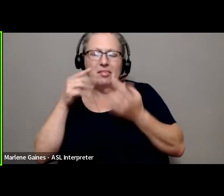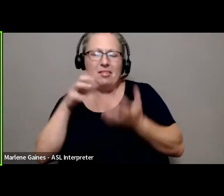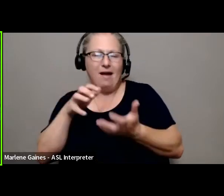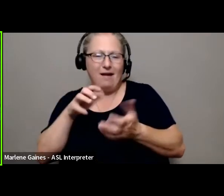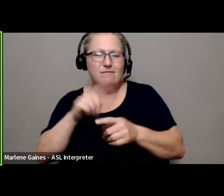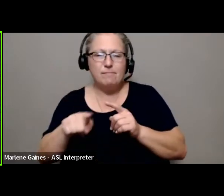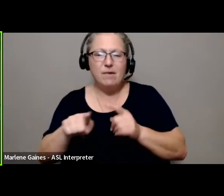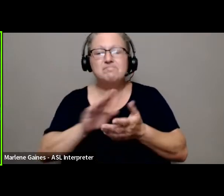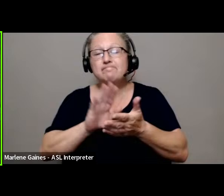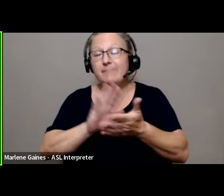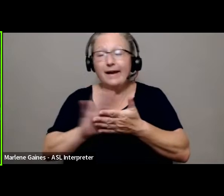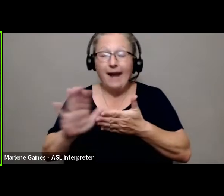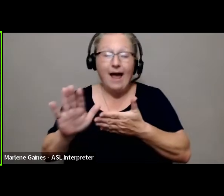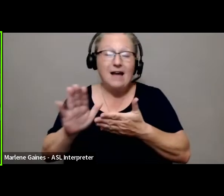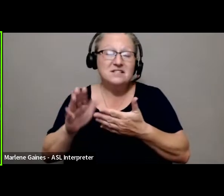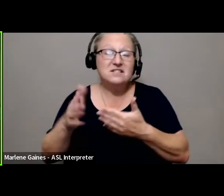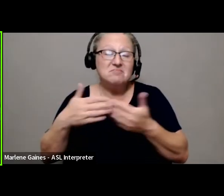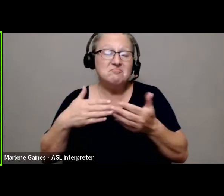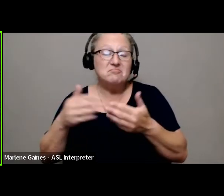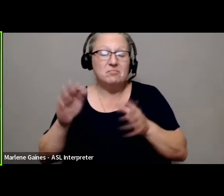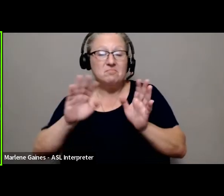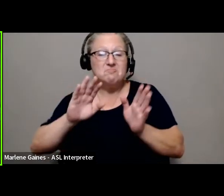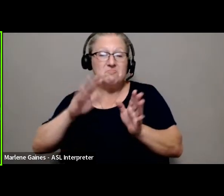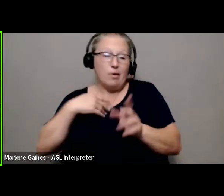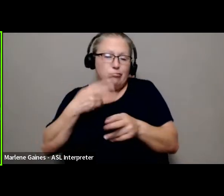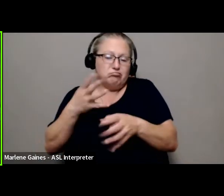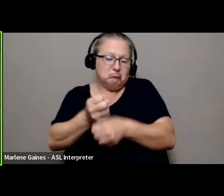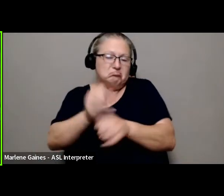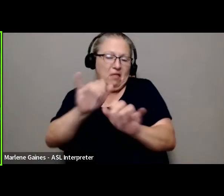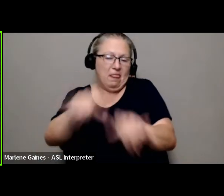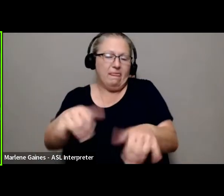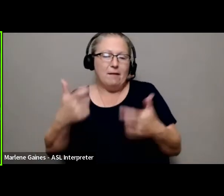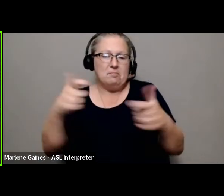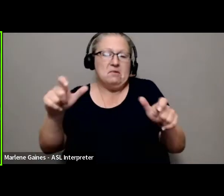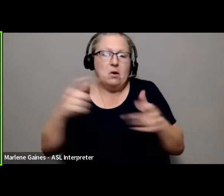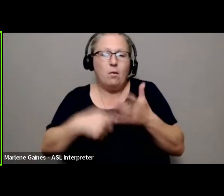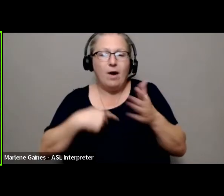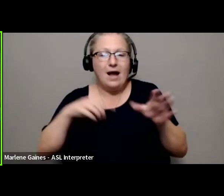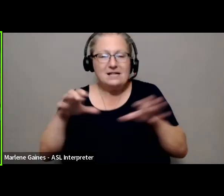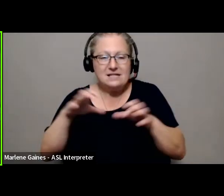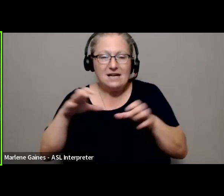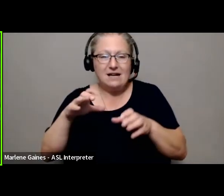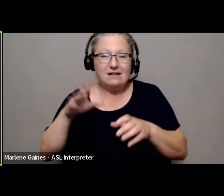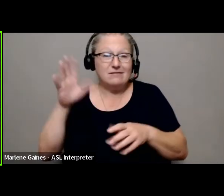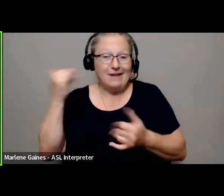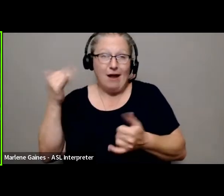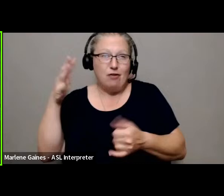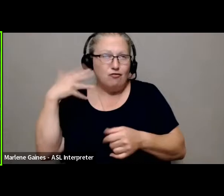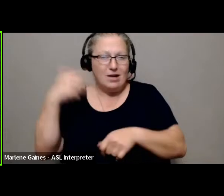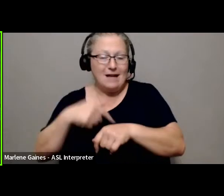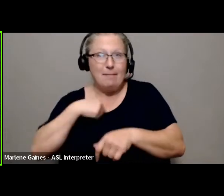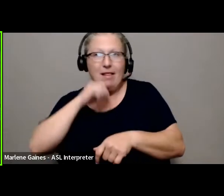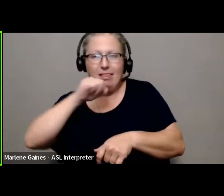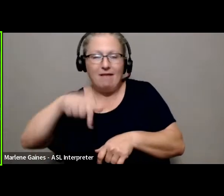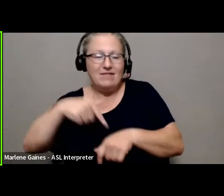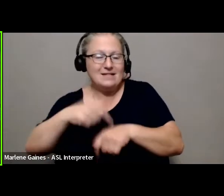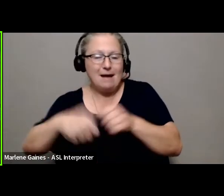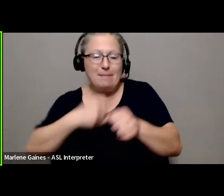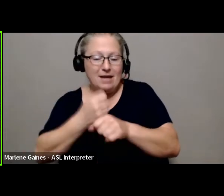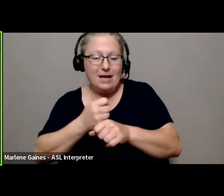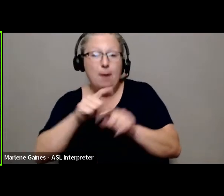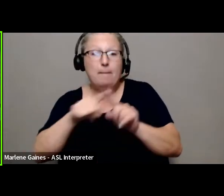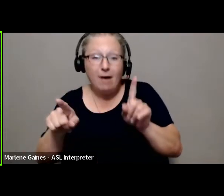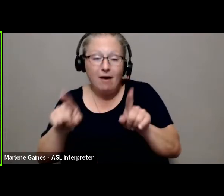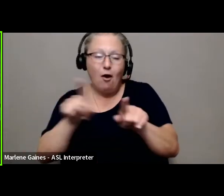really nice. I'll leave it brief. That's the big thing that I did. It's crazy time. I love this time of year too, but I also